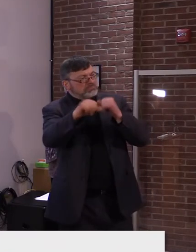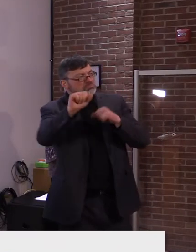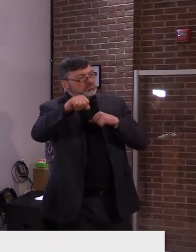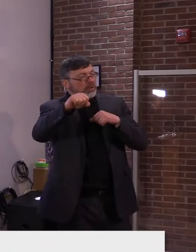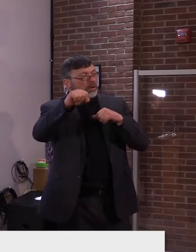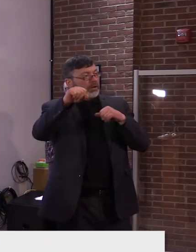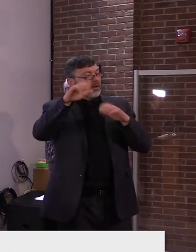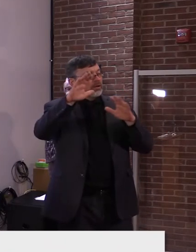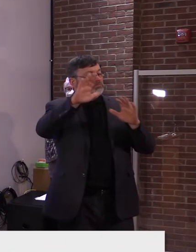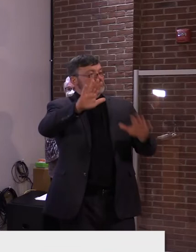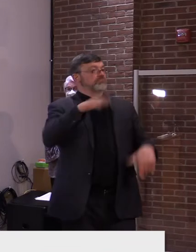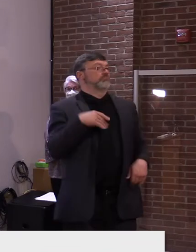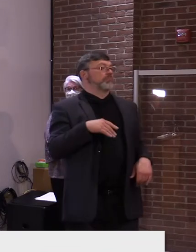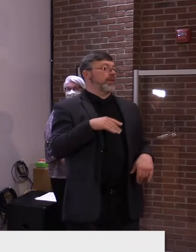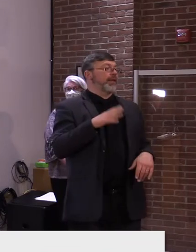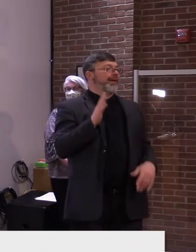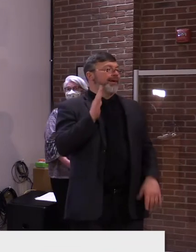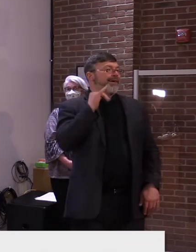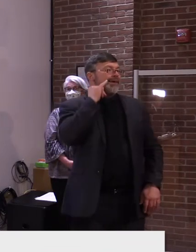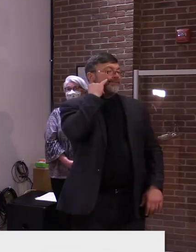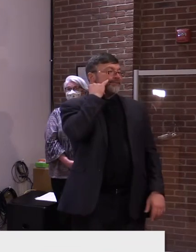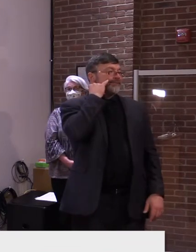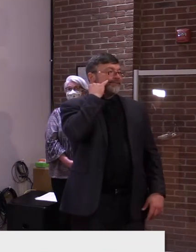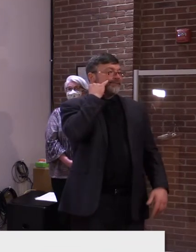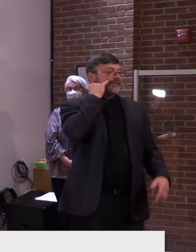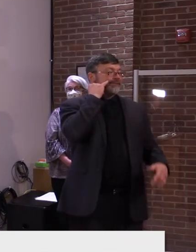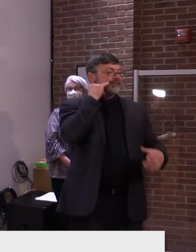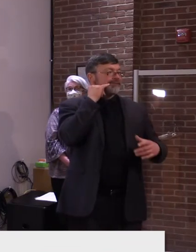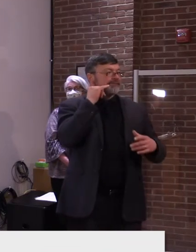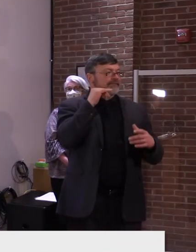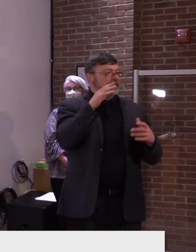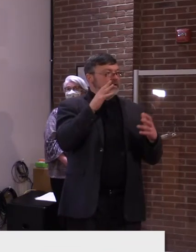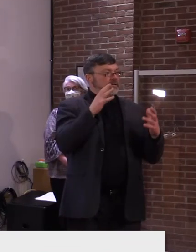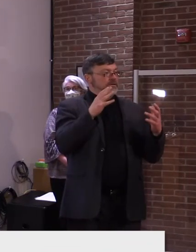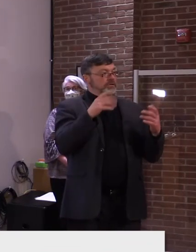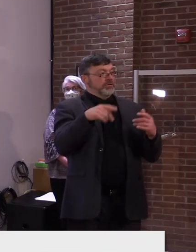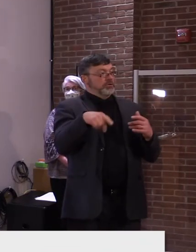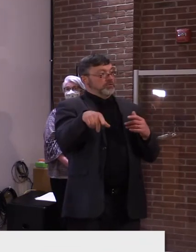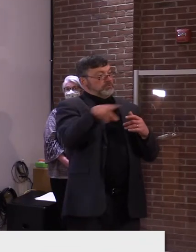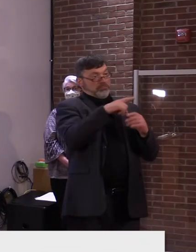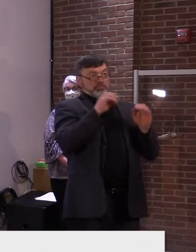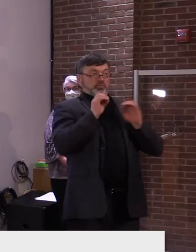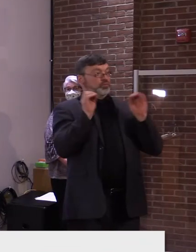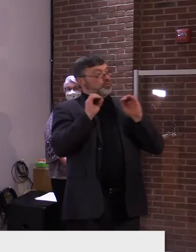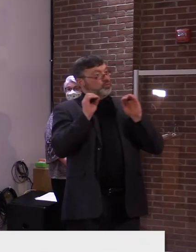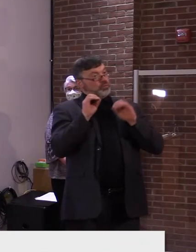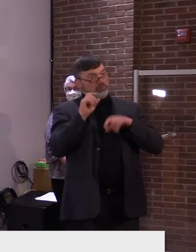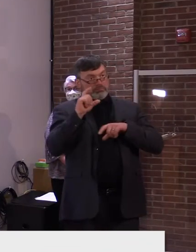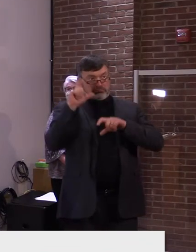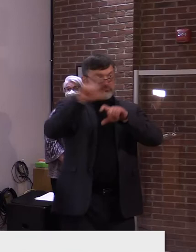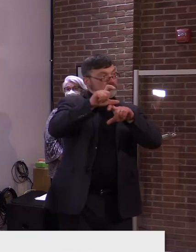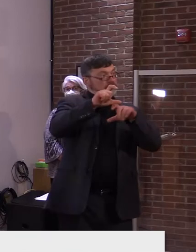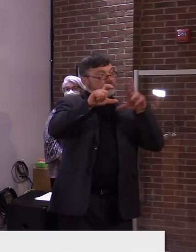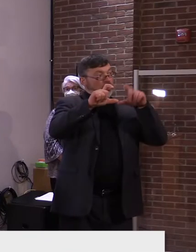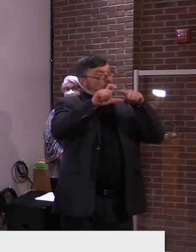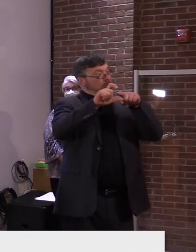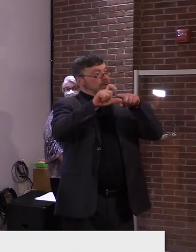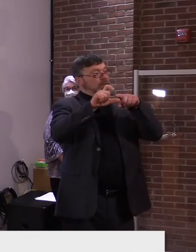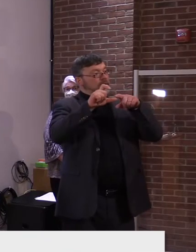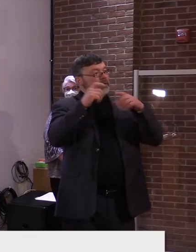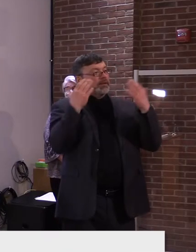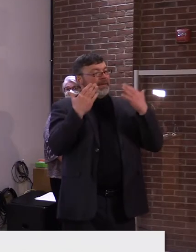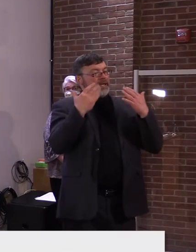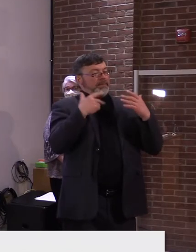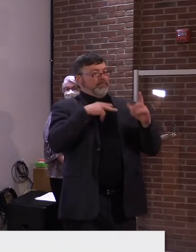need right now and we didn't have the $300 in place from the federal government, I might feel differently.